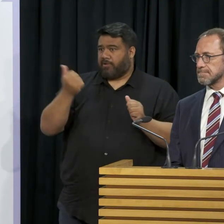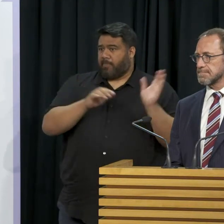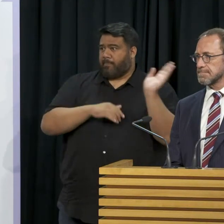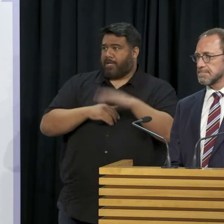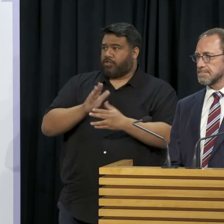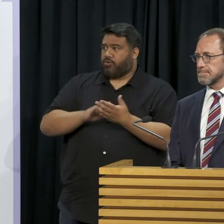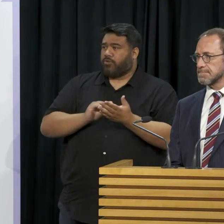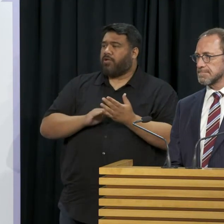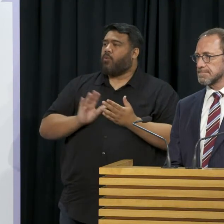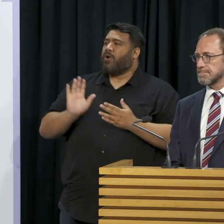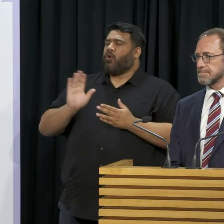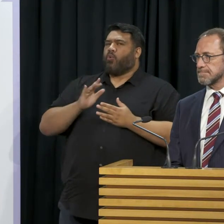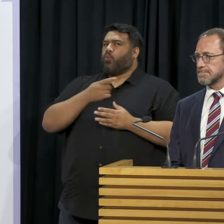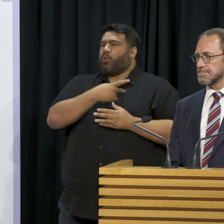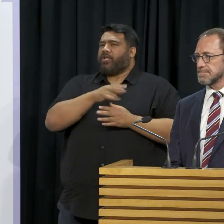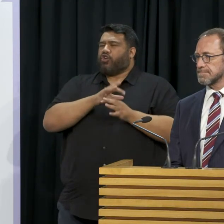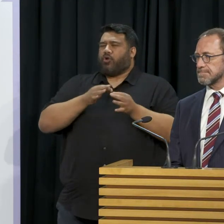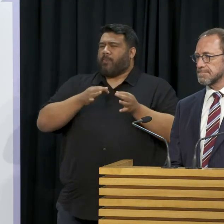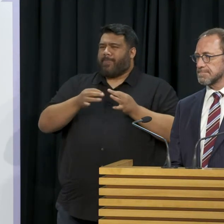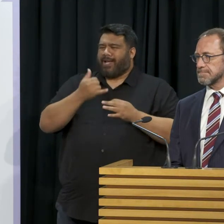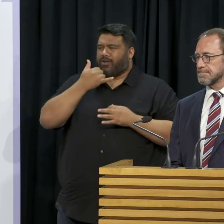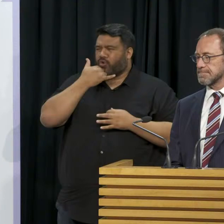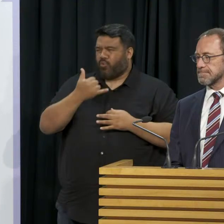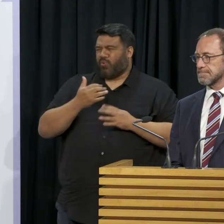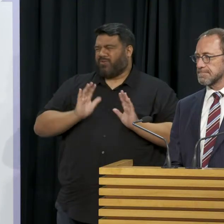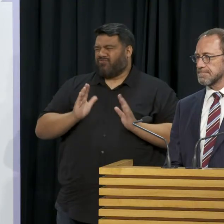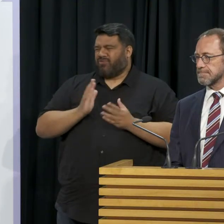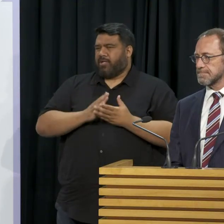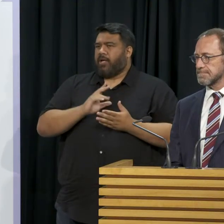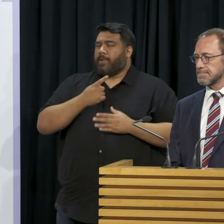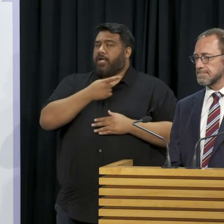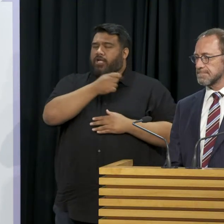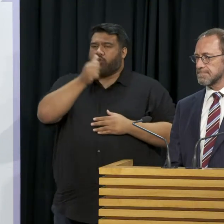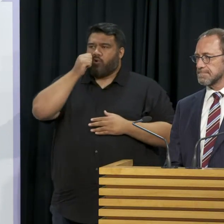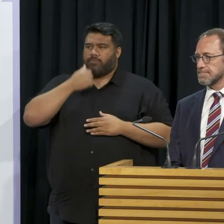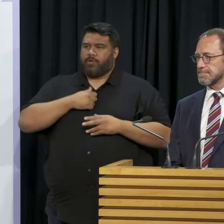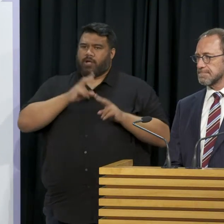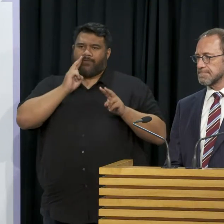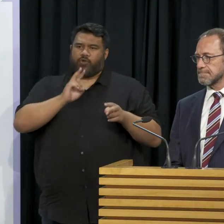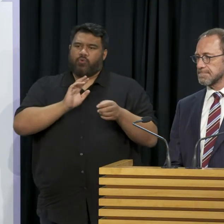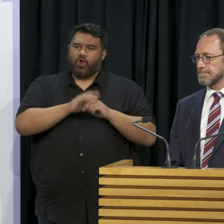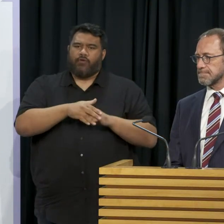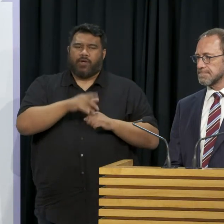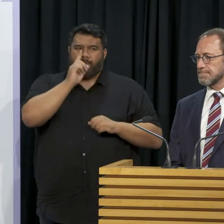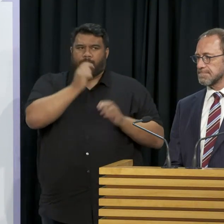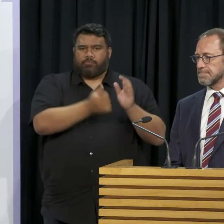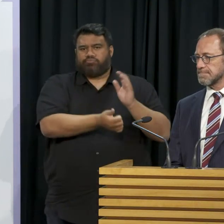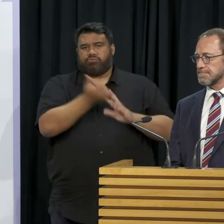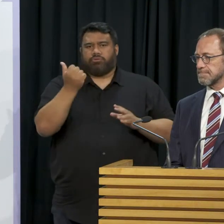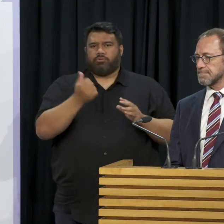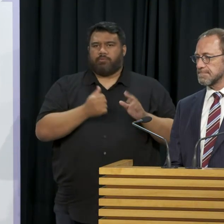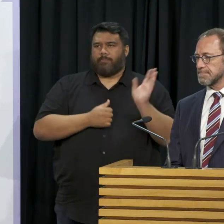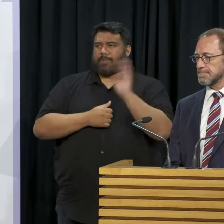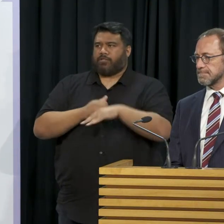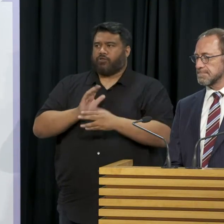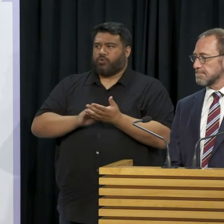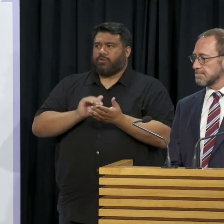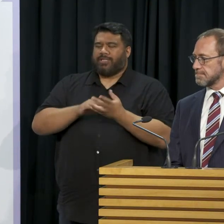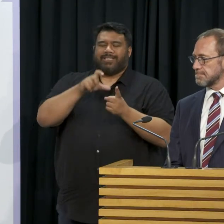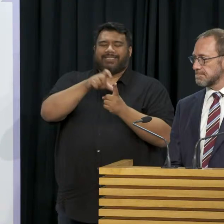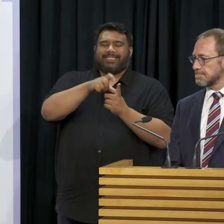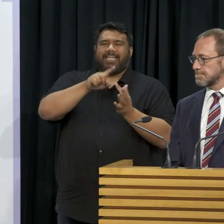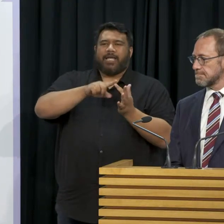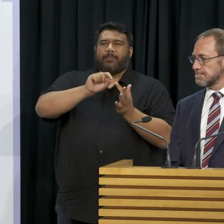don't tend to schedule calls. He knows my position on the deportation policy. So actually, regardless of whether or not we're dealing